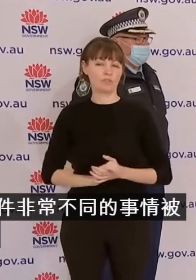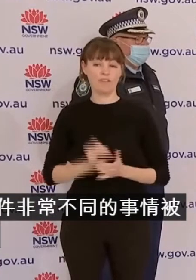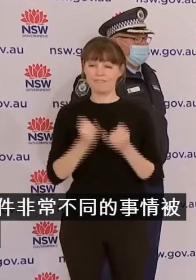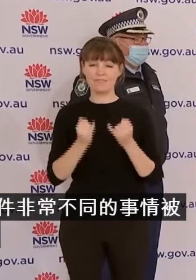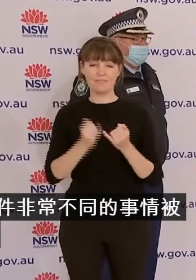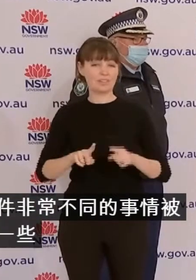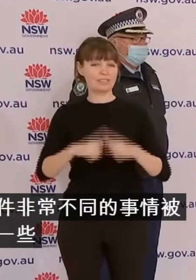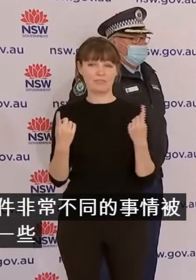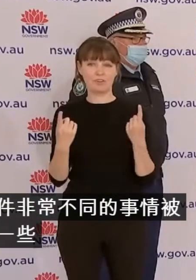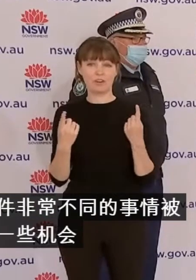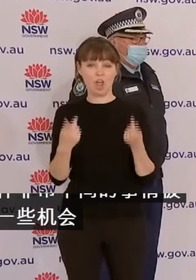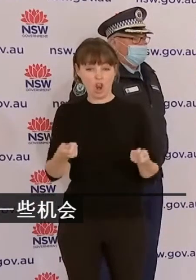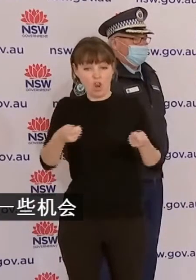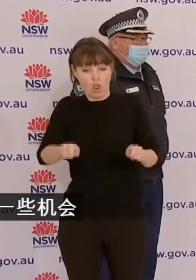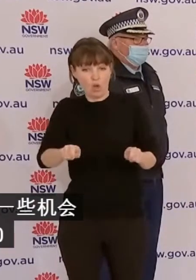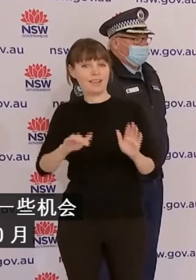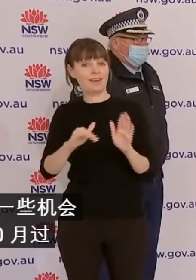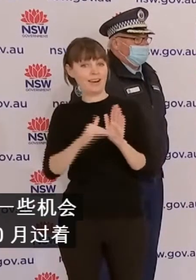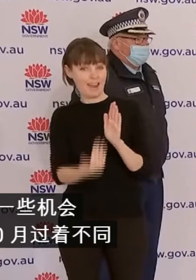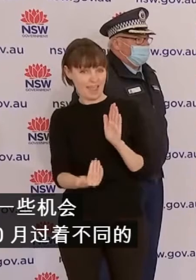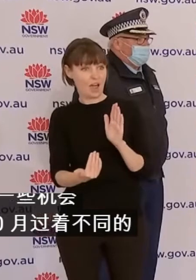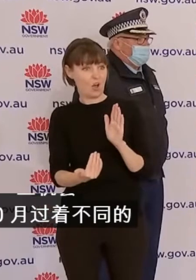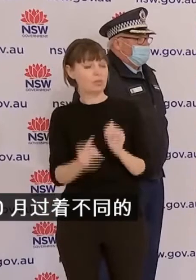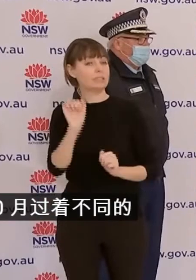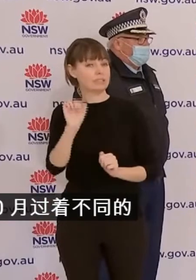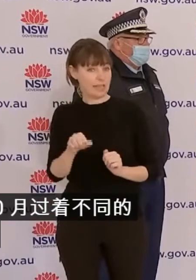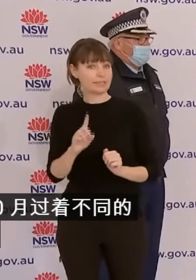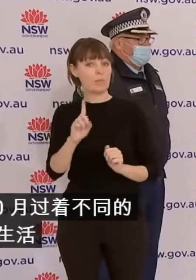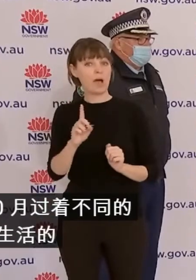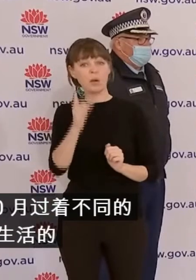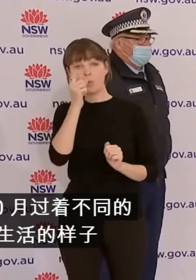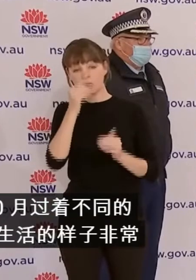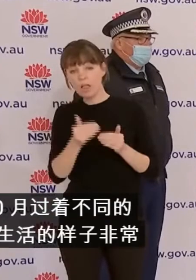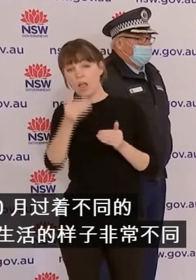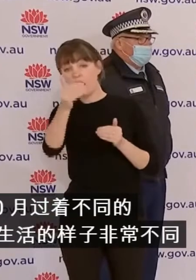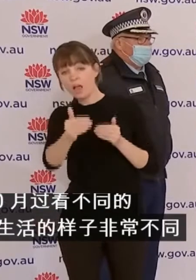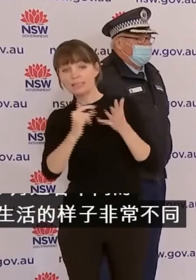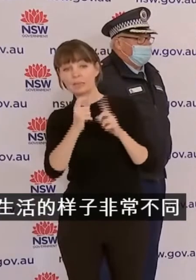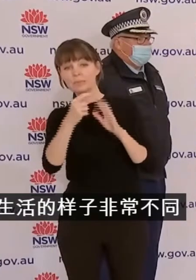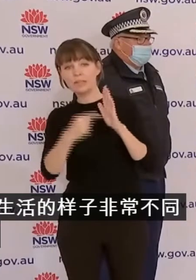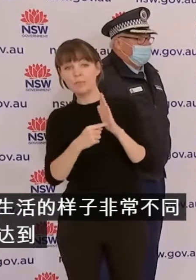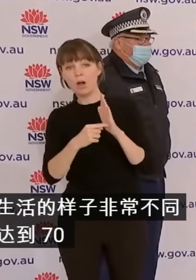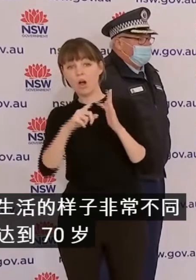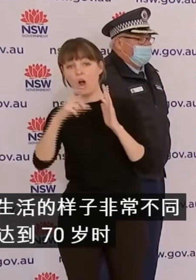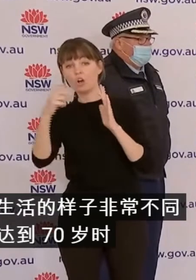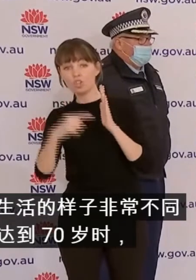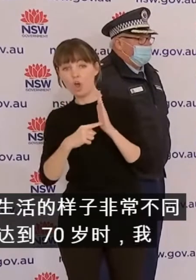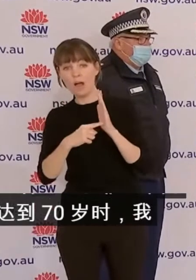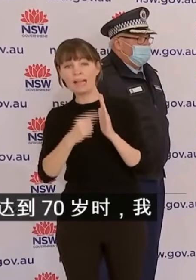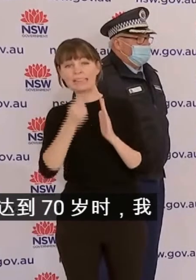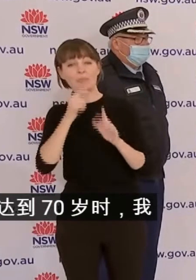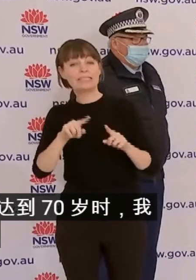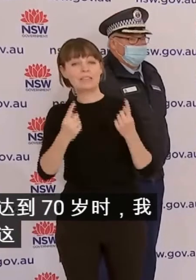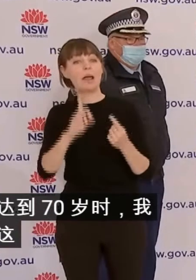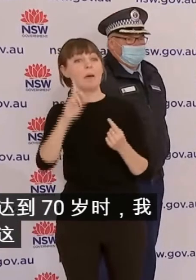now plus some opportunities to live life differently in September and October is very different to what life looks like when we get to 70%, and I want to be